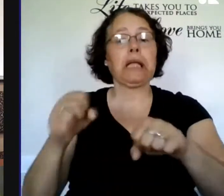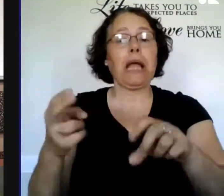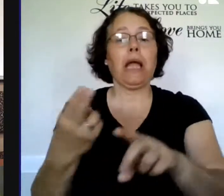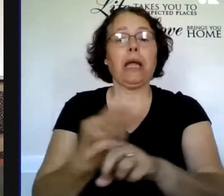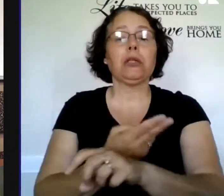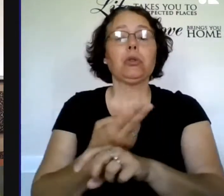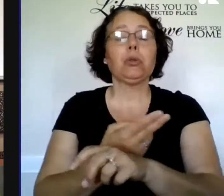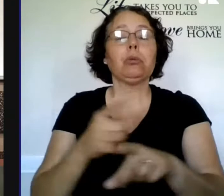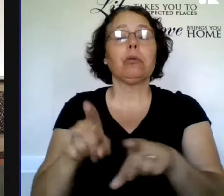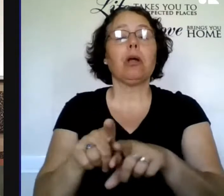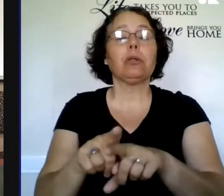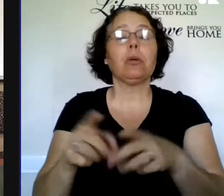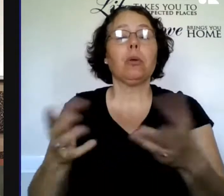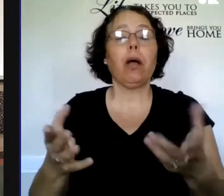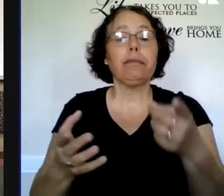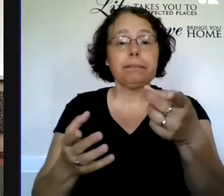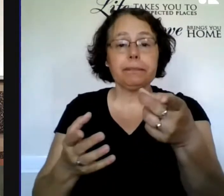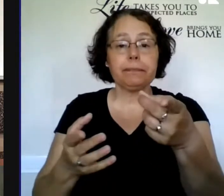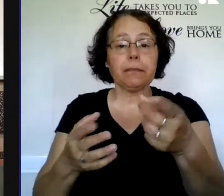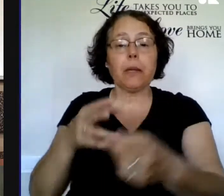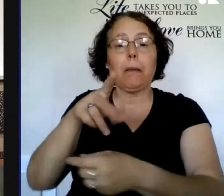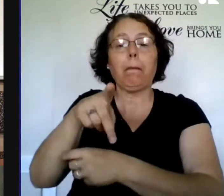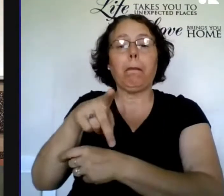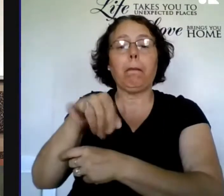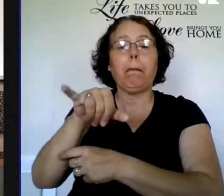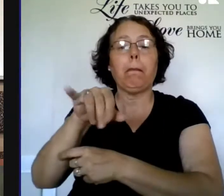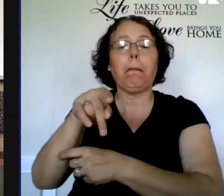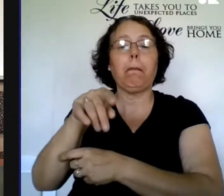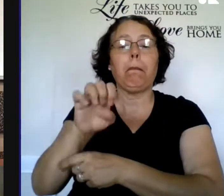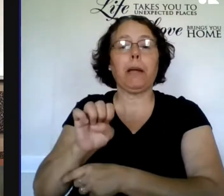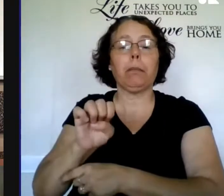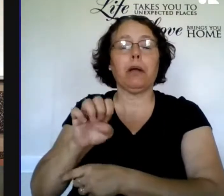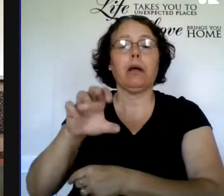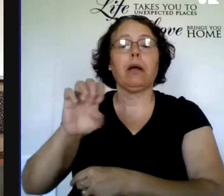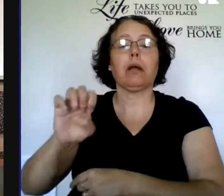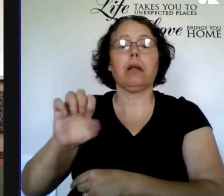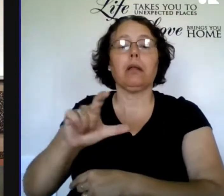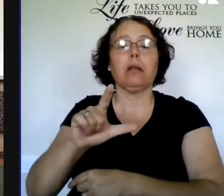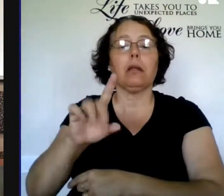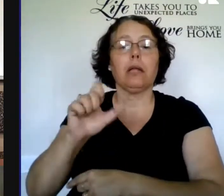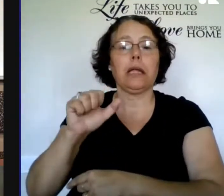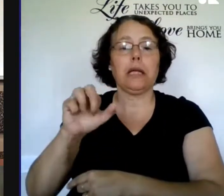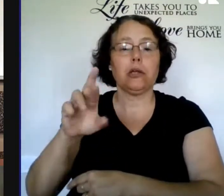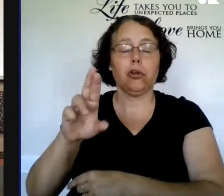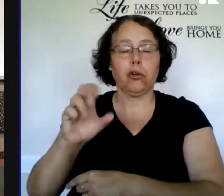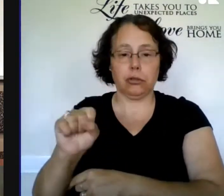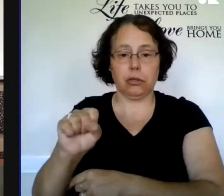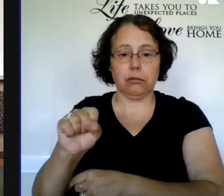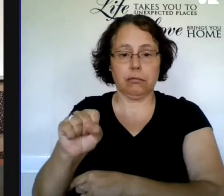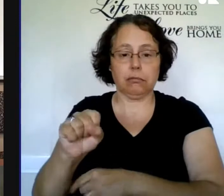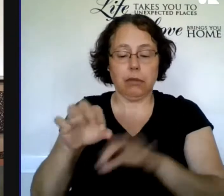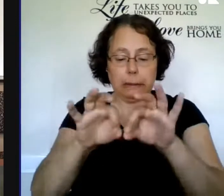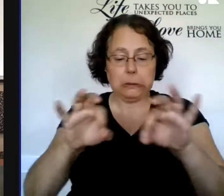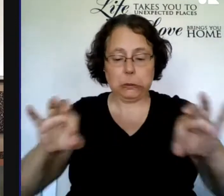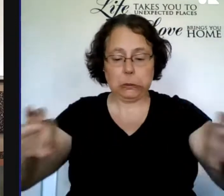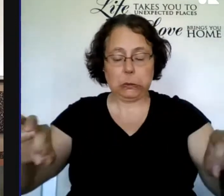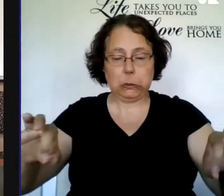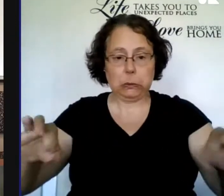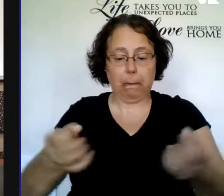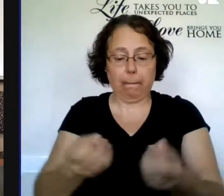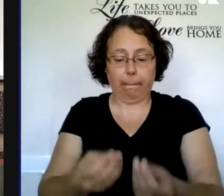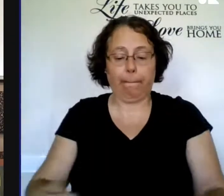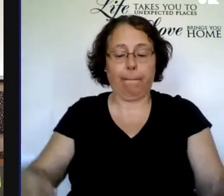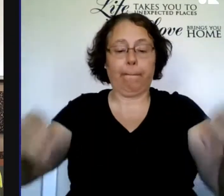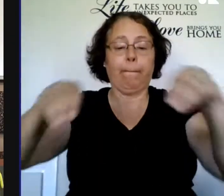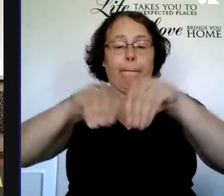pipe cleaners. A lot of the time at library crafts, if we make a bracelet or if we have something that's like a